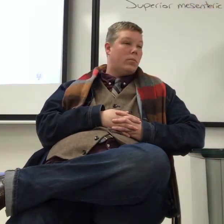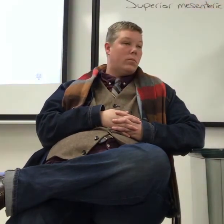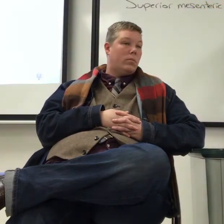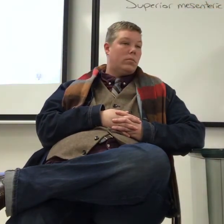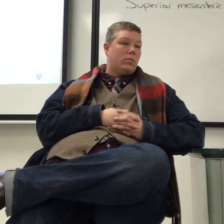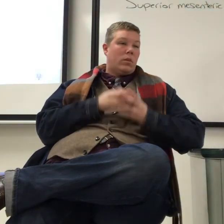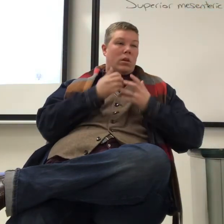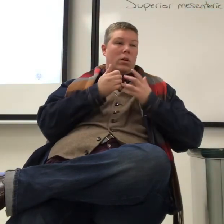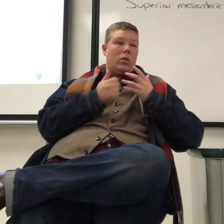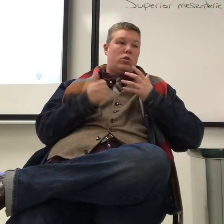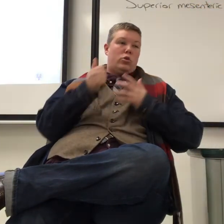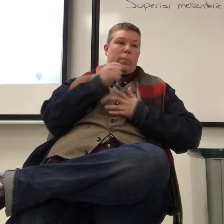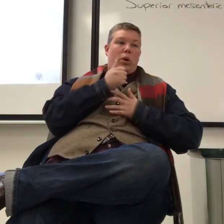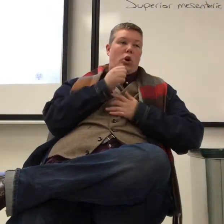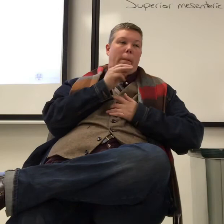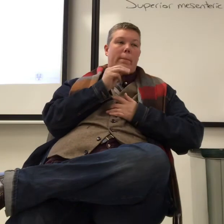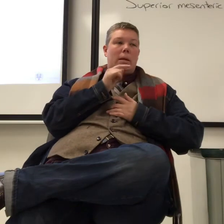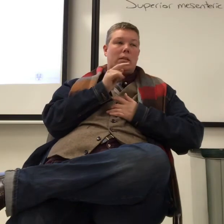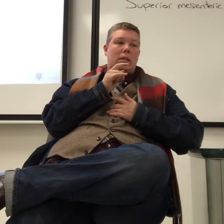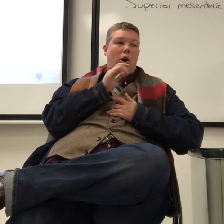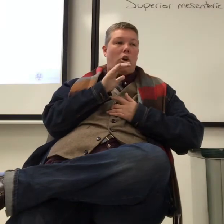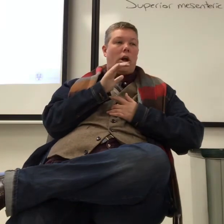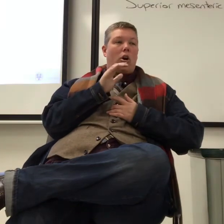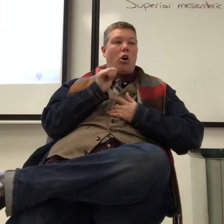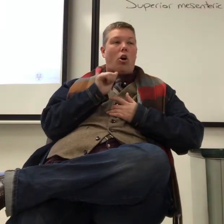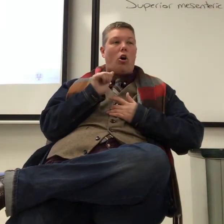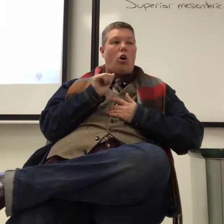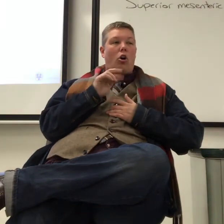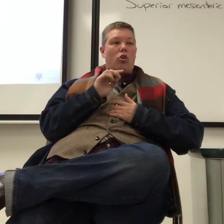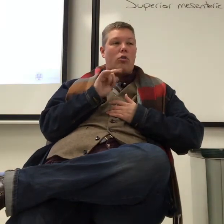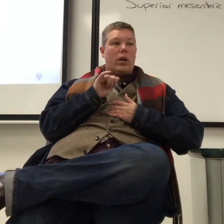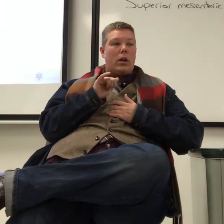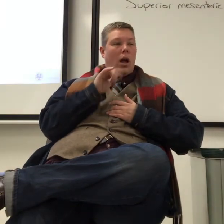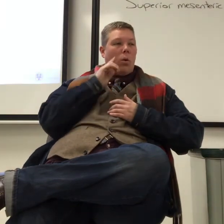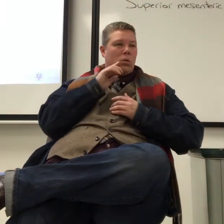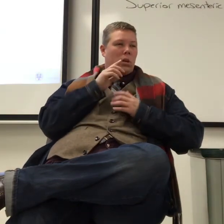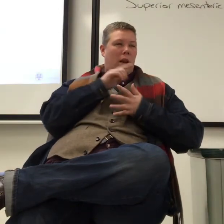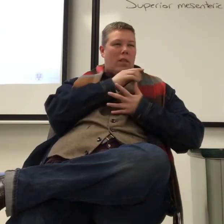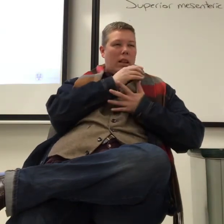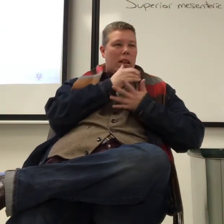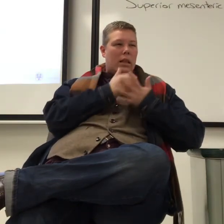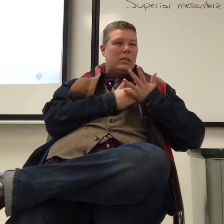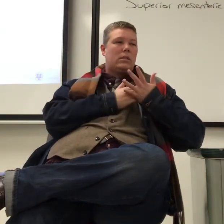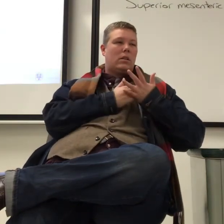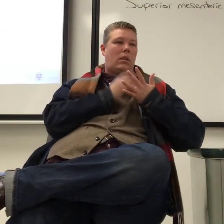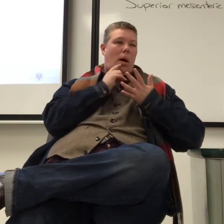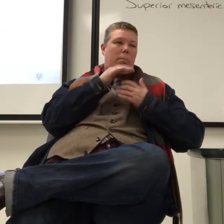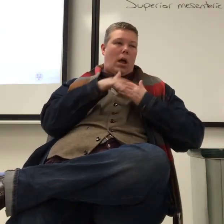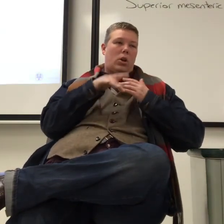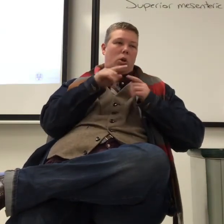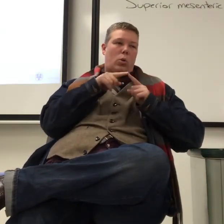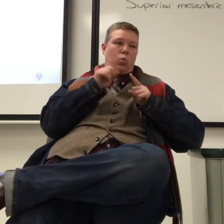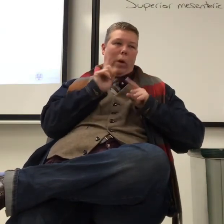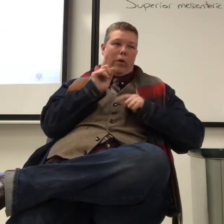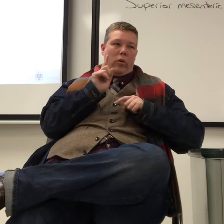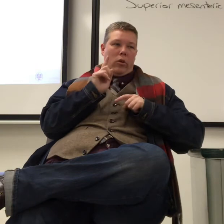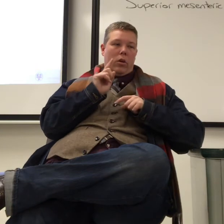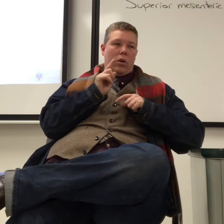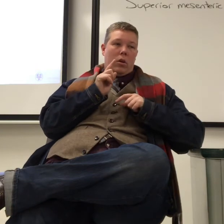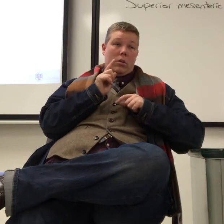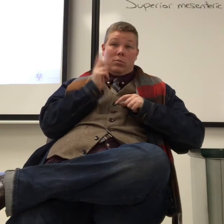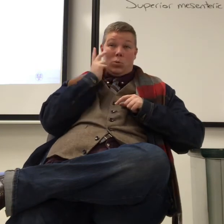Superior mesenteric artery, I'll just kind of list what it's supplying blood to here. As you can see, it's giving off branches to supply blood